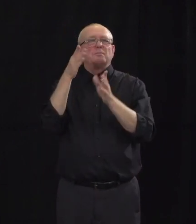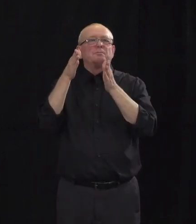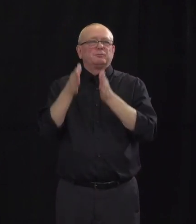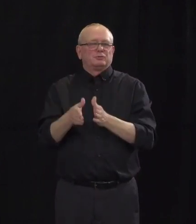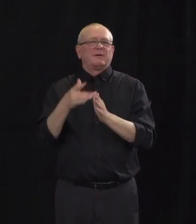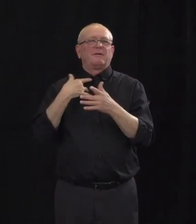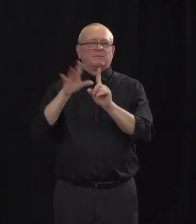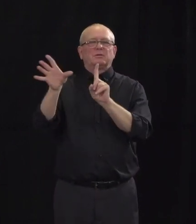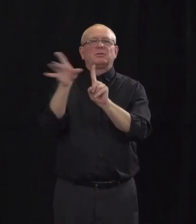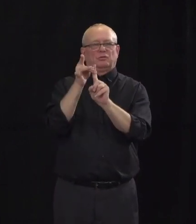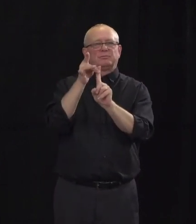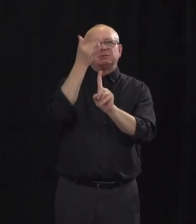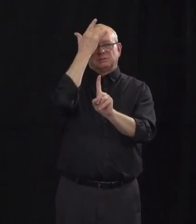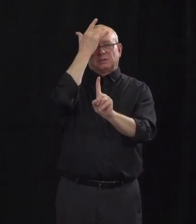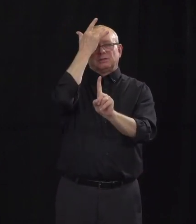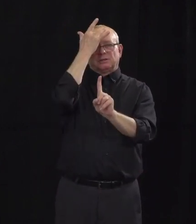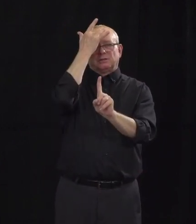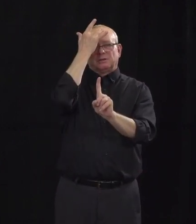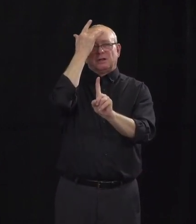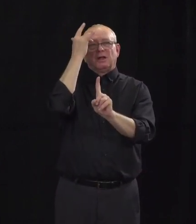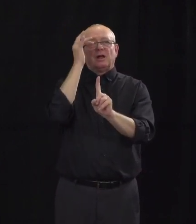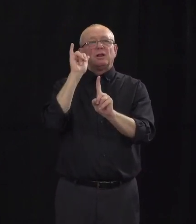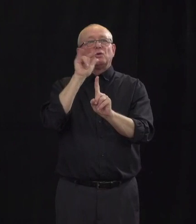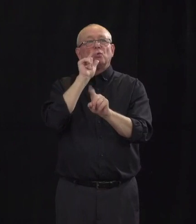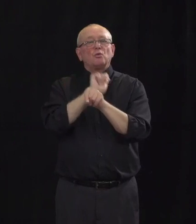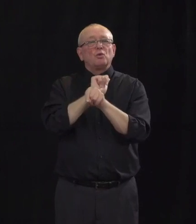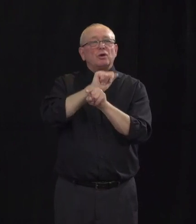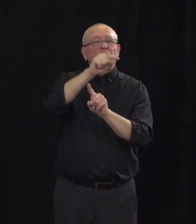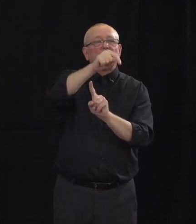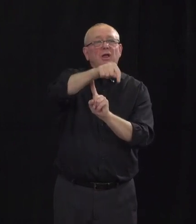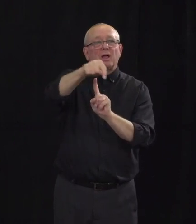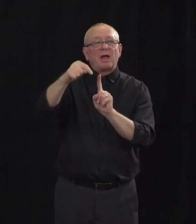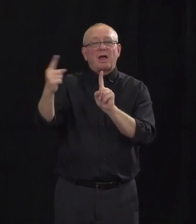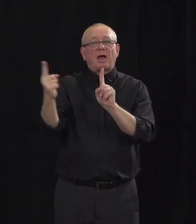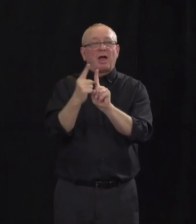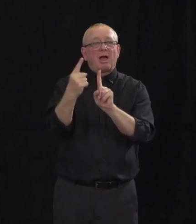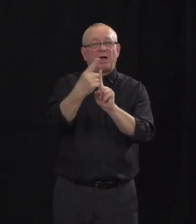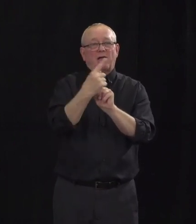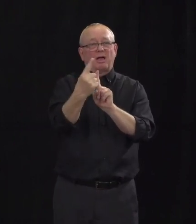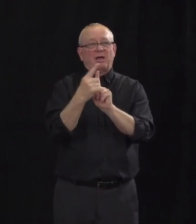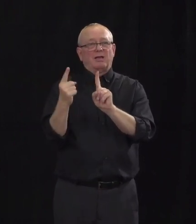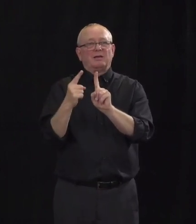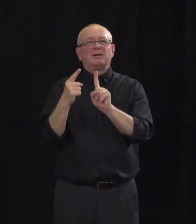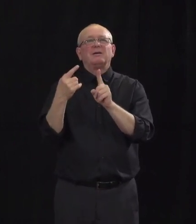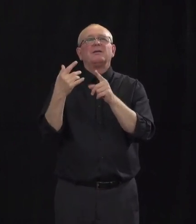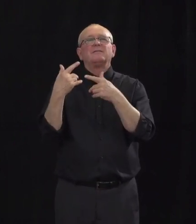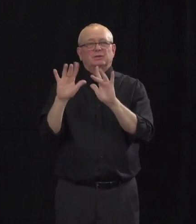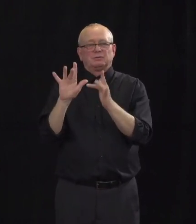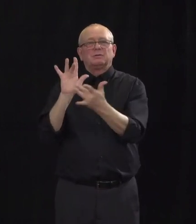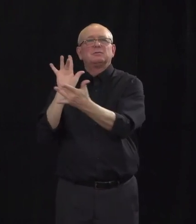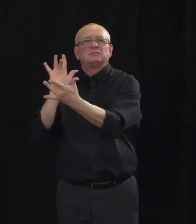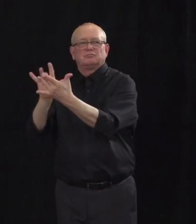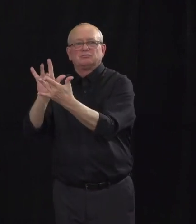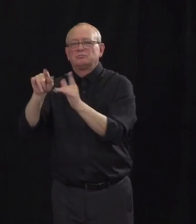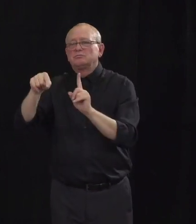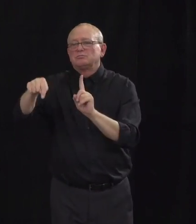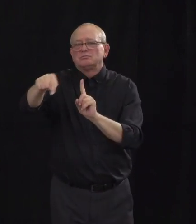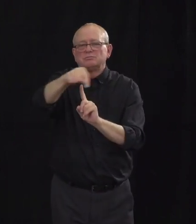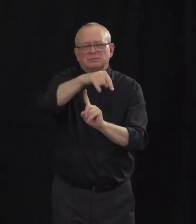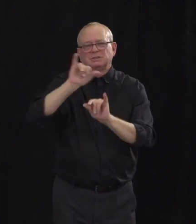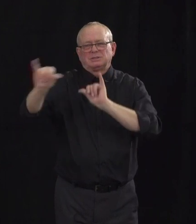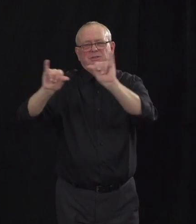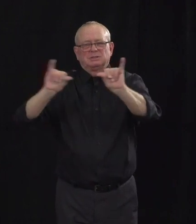close contacts were being contacted today to inform them of the need to stay home. The information I had as of this morning was that the total number of people